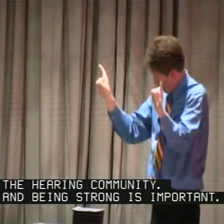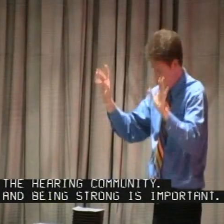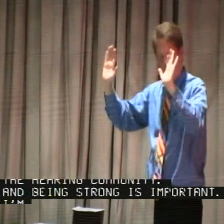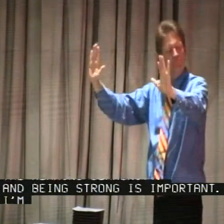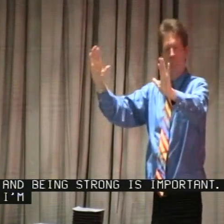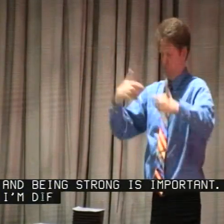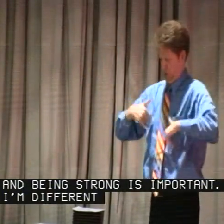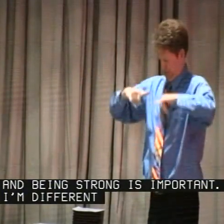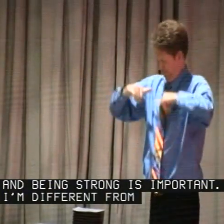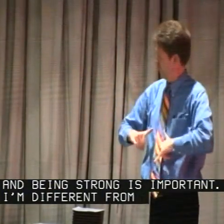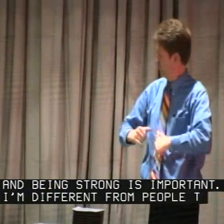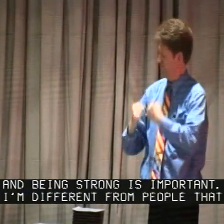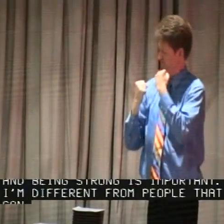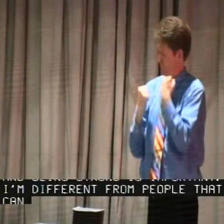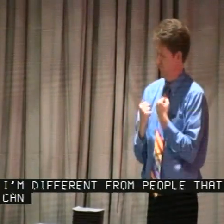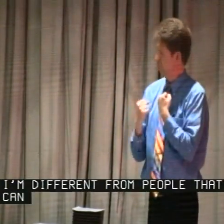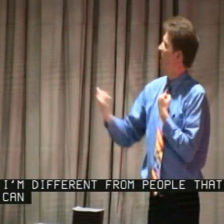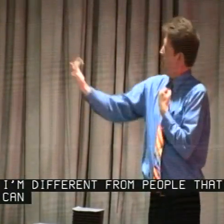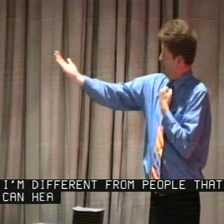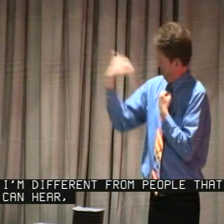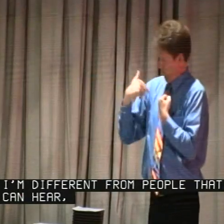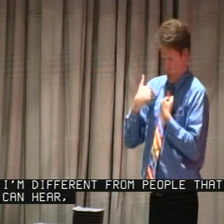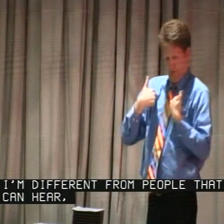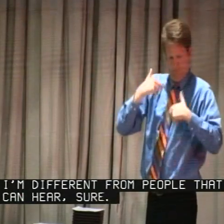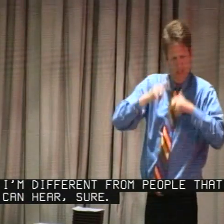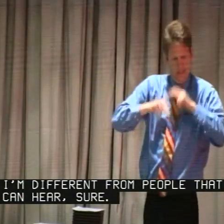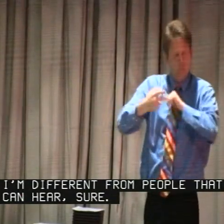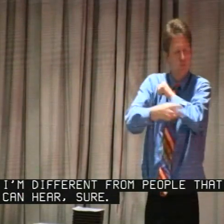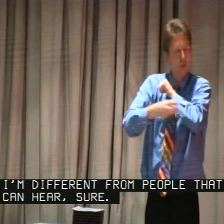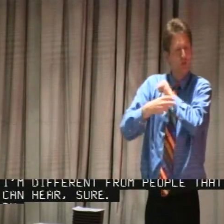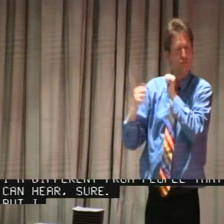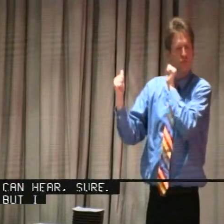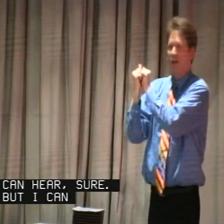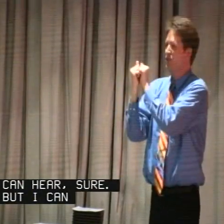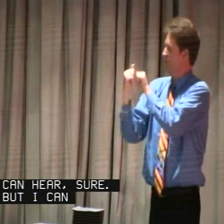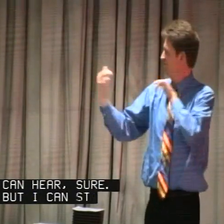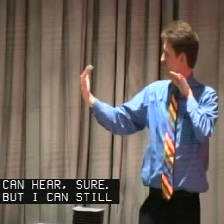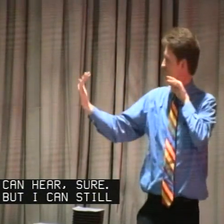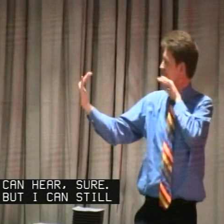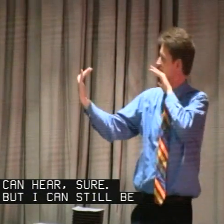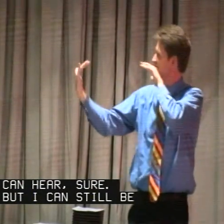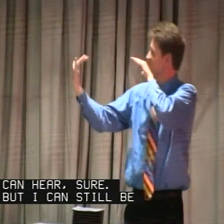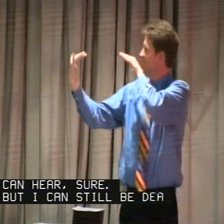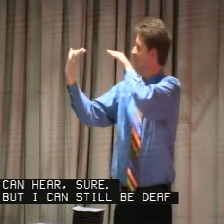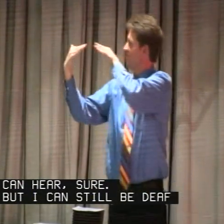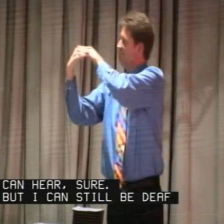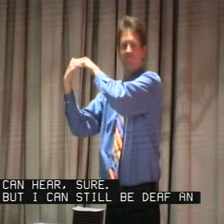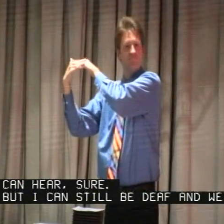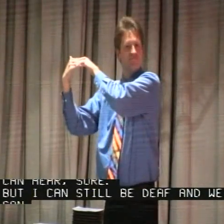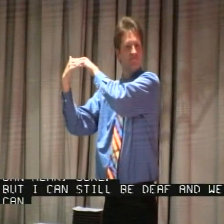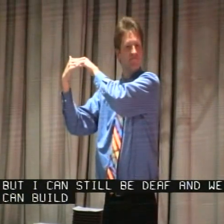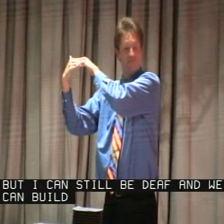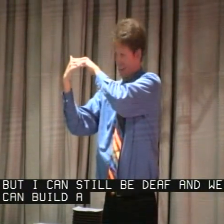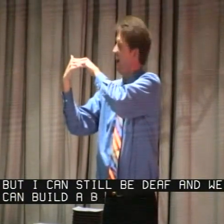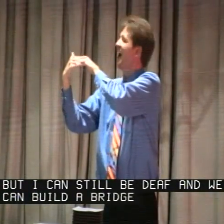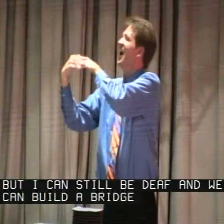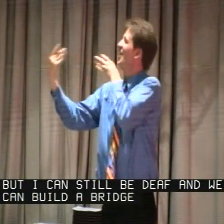sure, but I can still be deaf, and we can build a bridge from our side to the